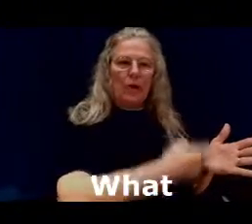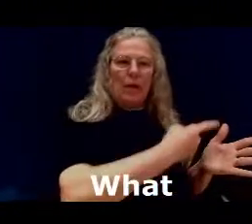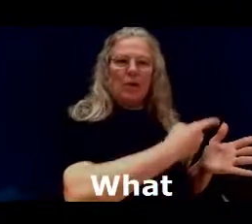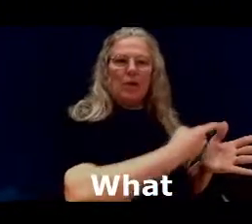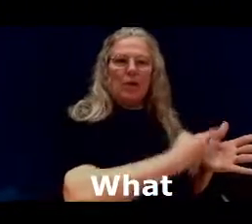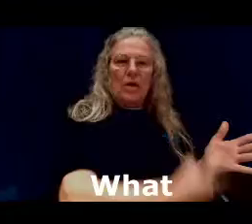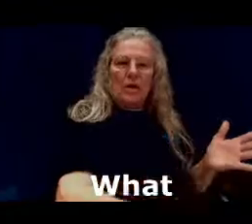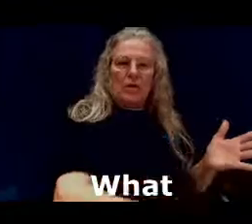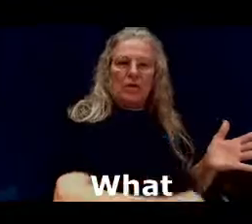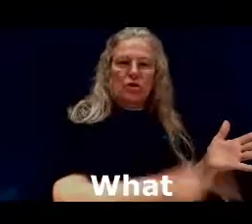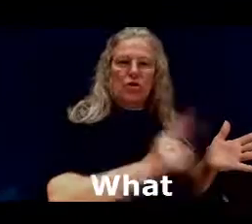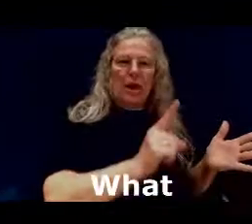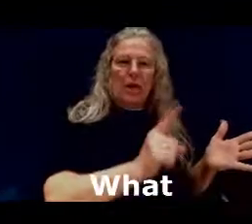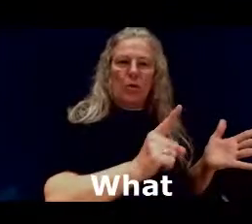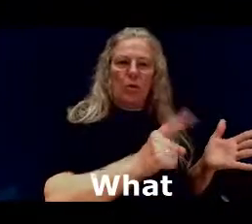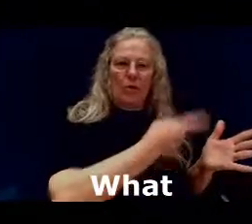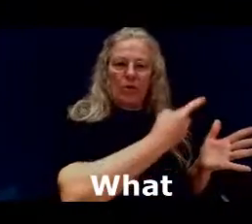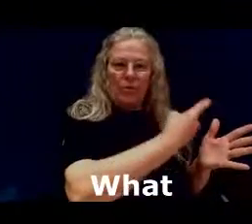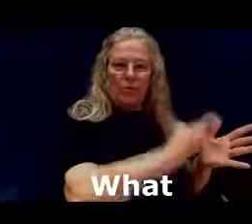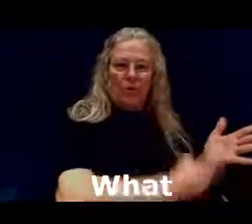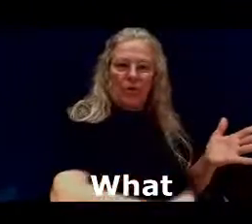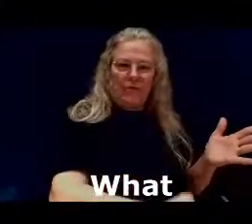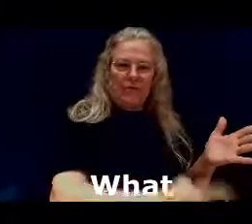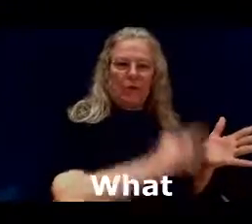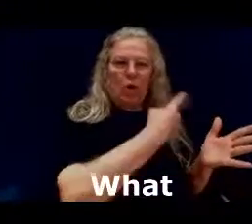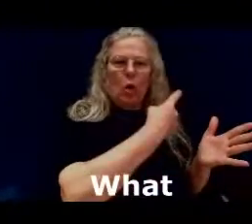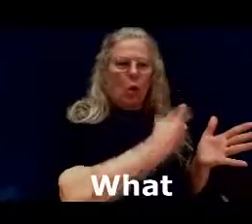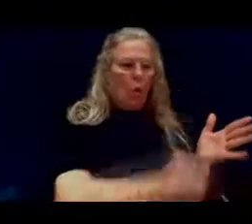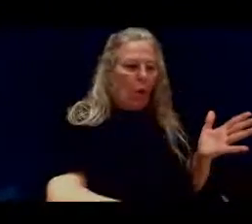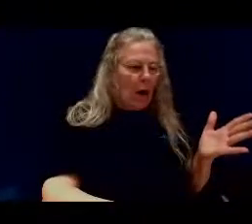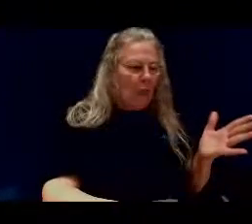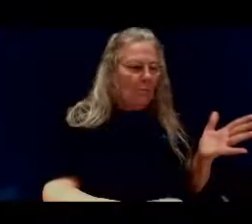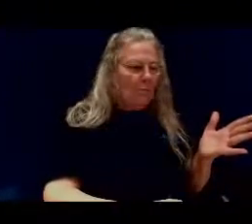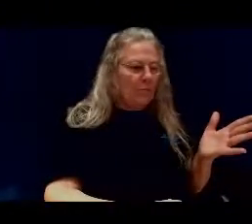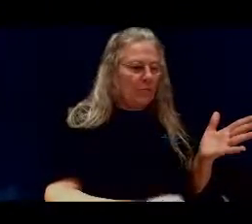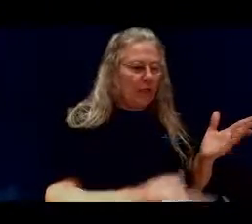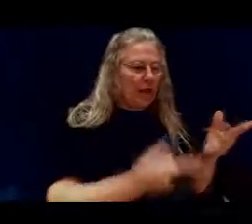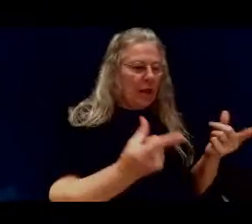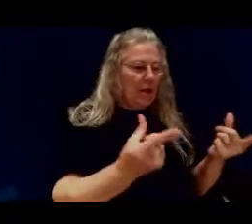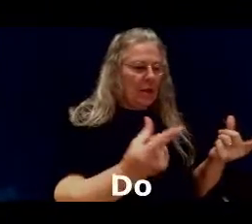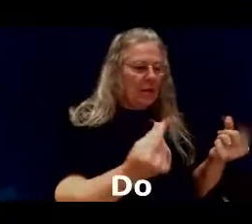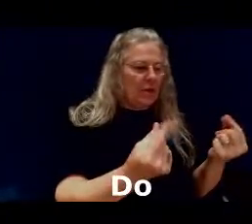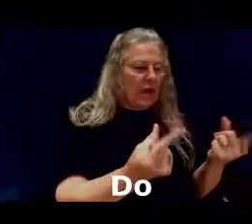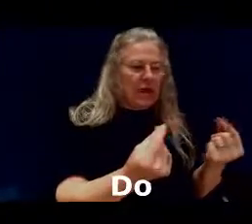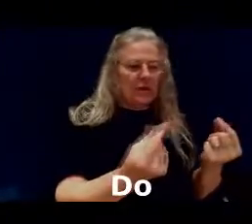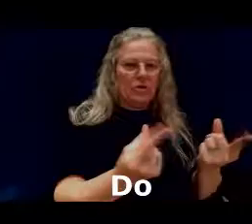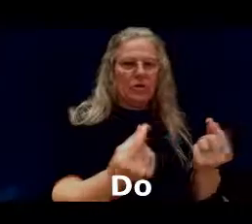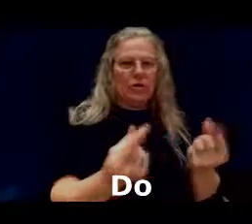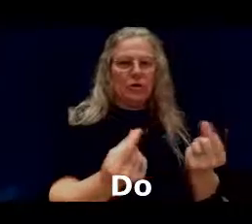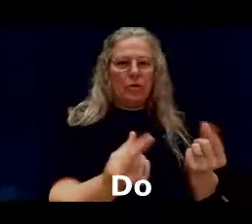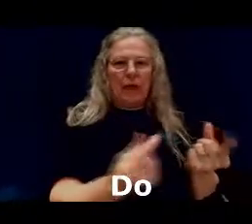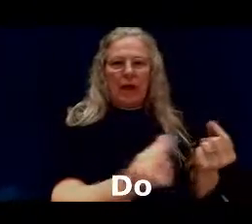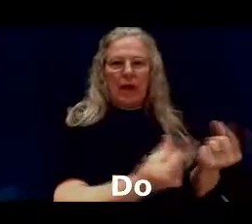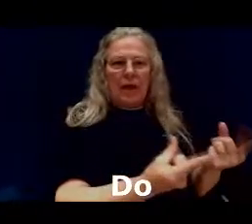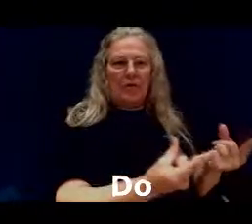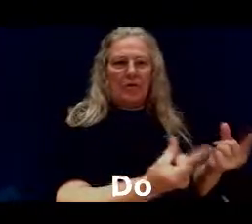palm. It's a strike with your pointer finger. What? And do. And